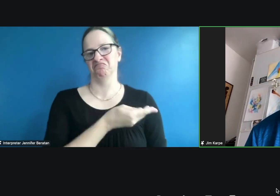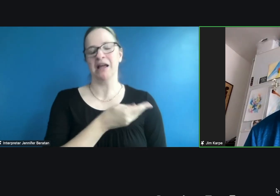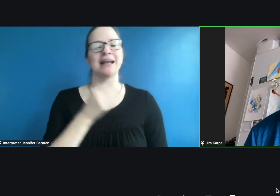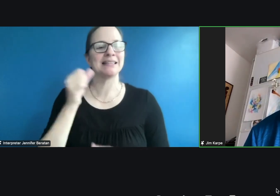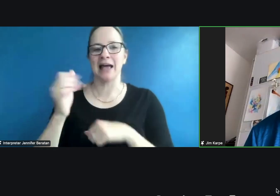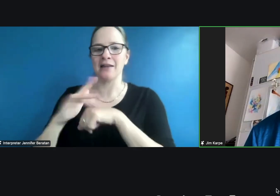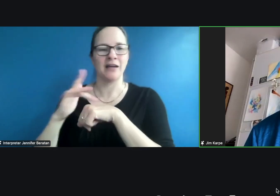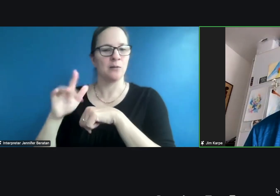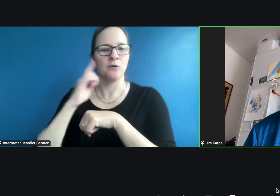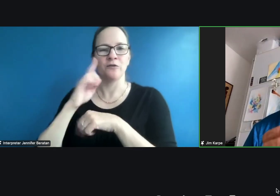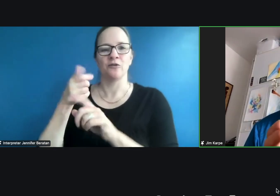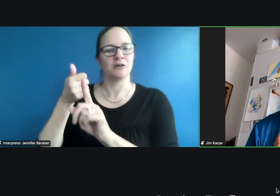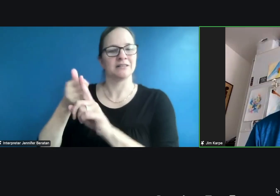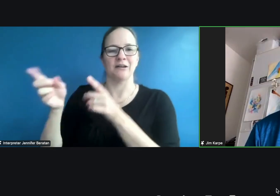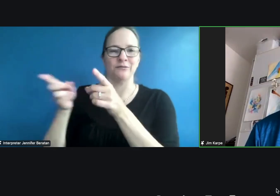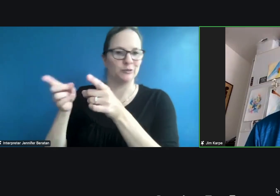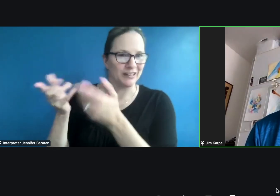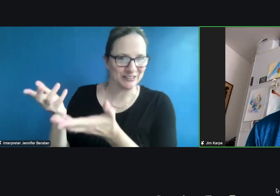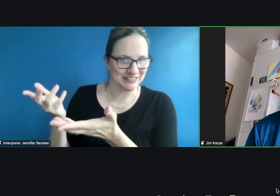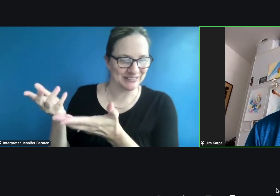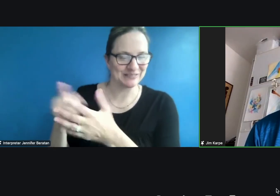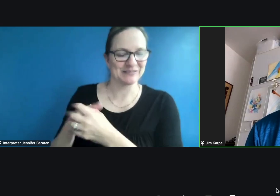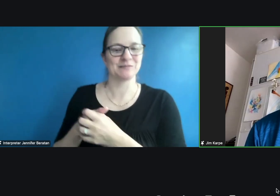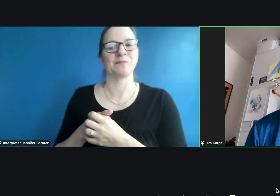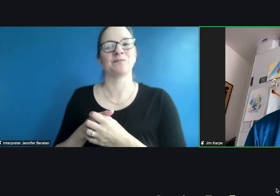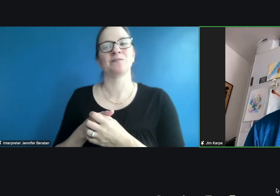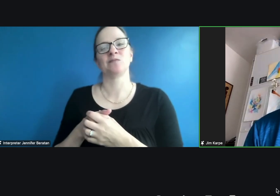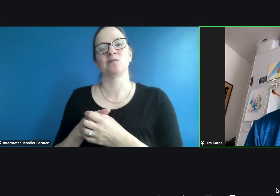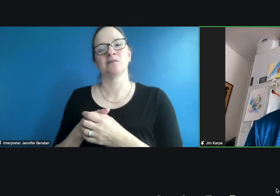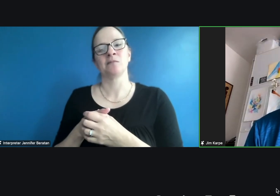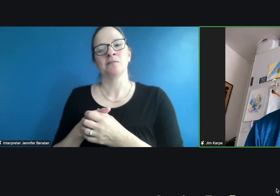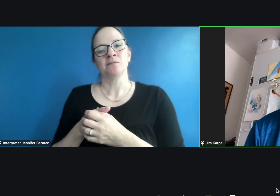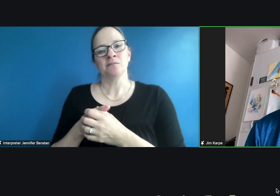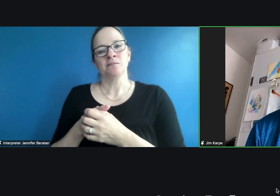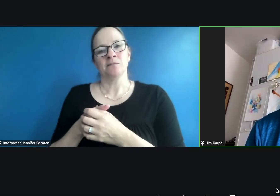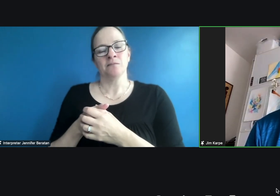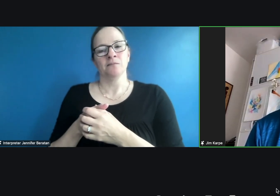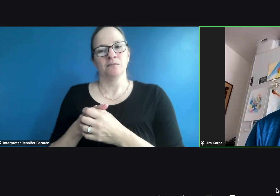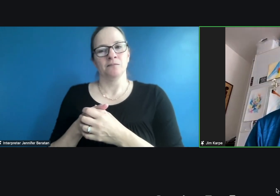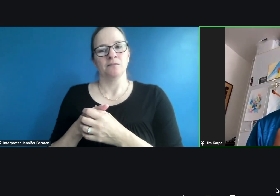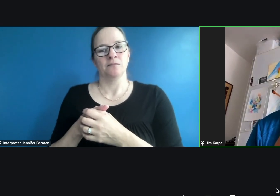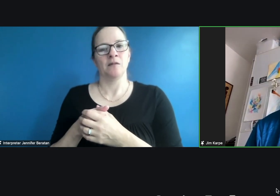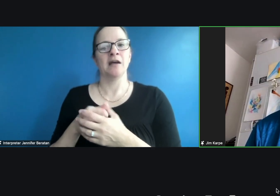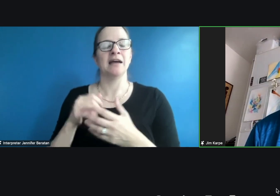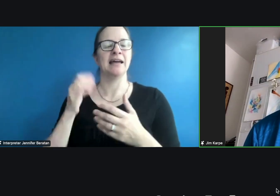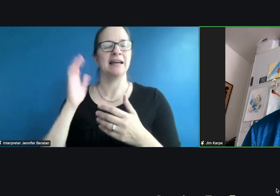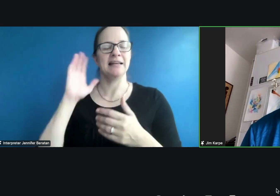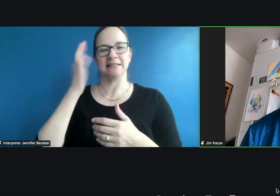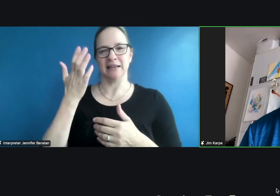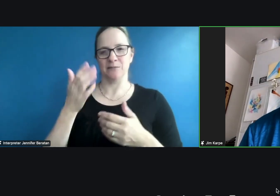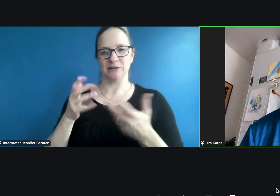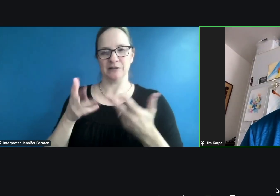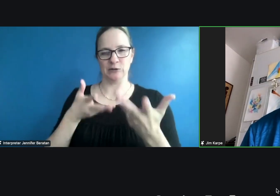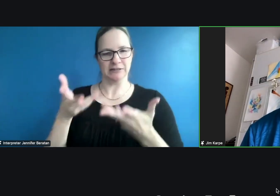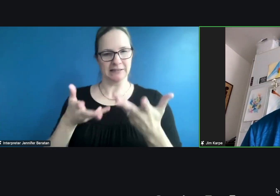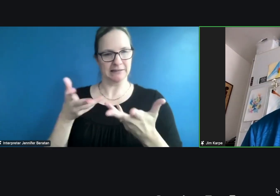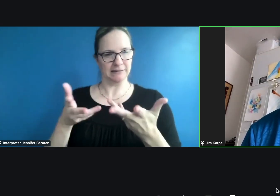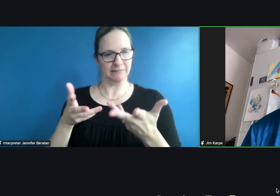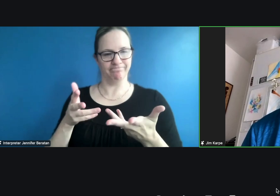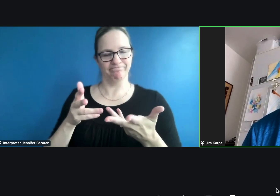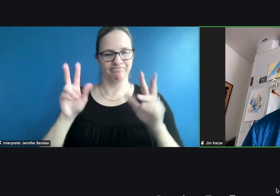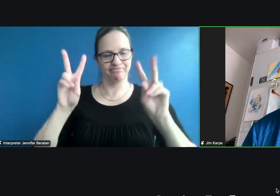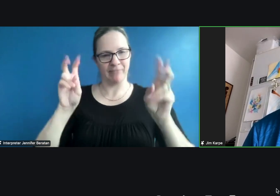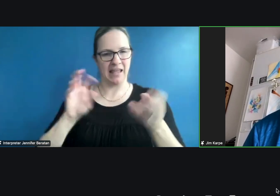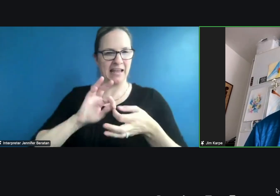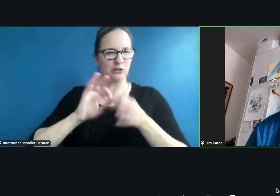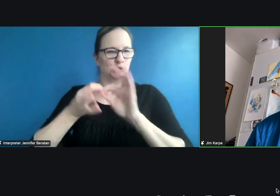self-direction program because there is this interpretation within New York